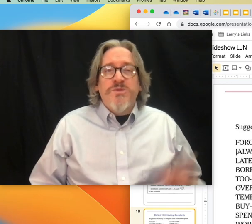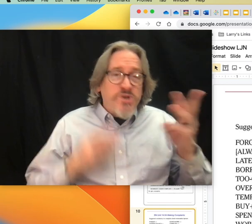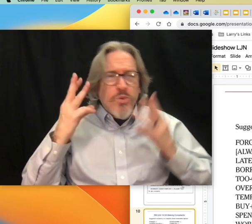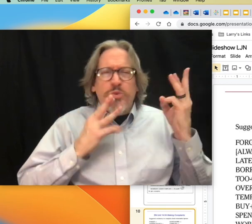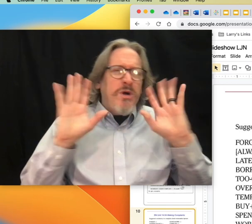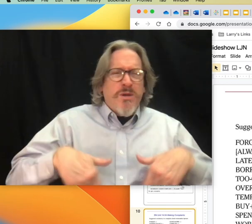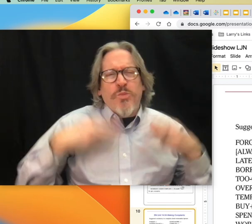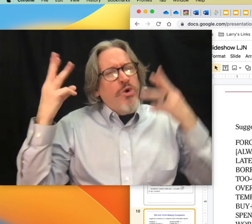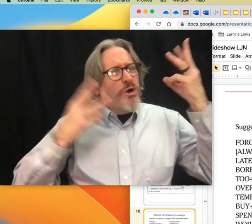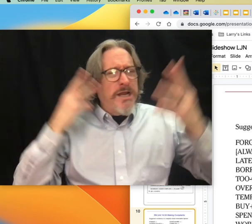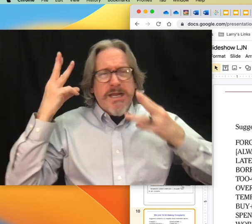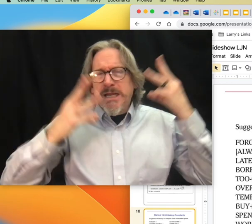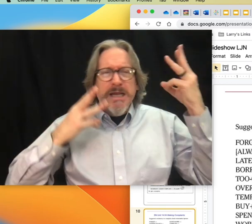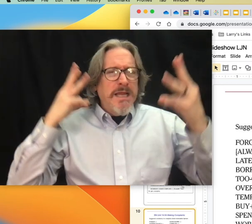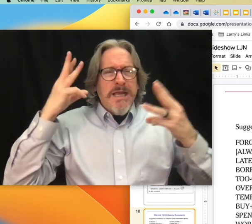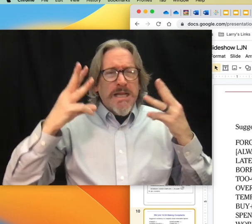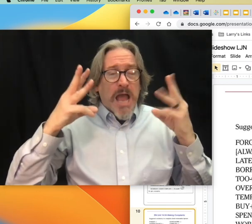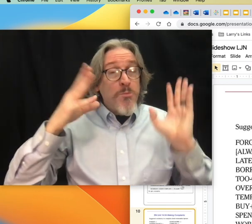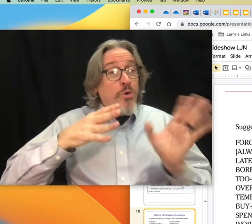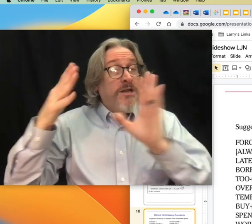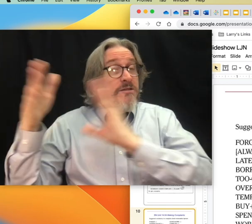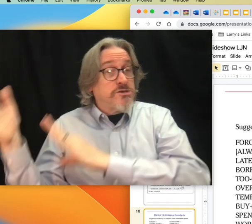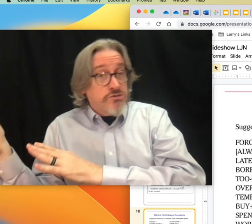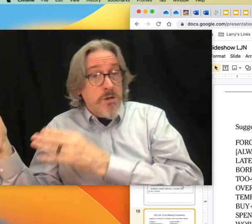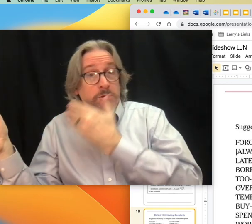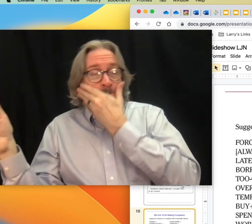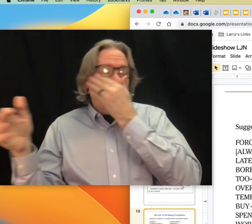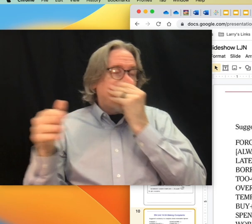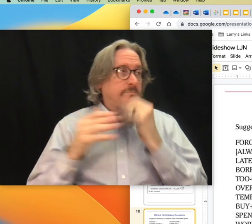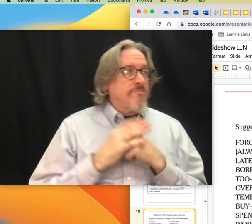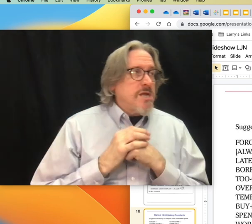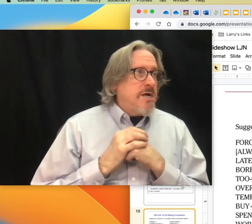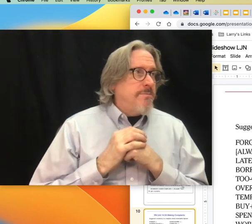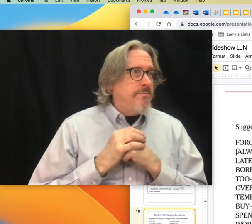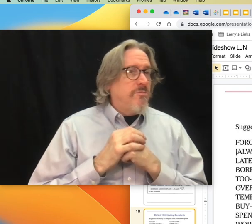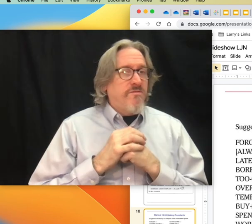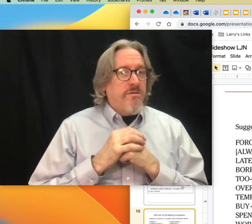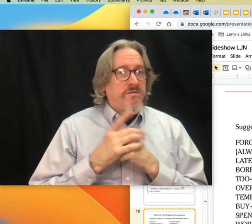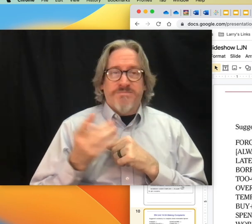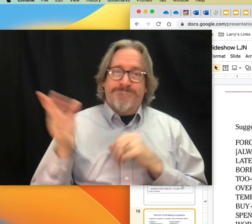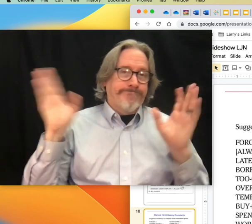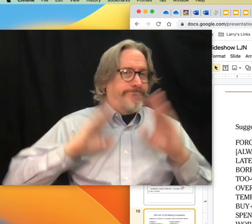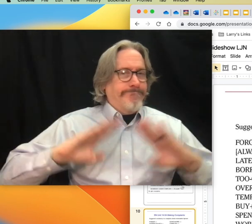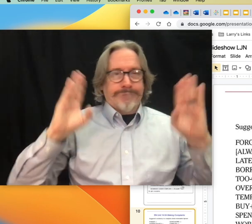People will use, oh, I'm worried. I'm worried there's trouble.